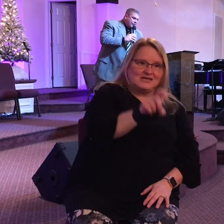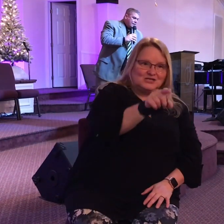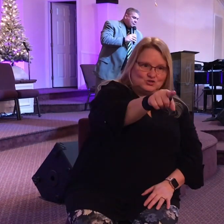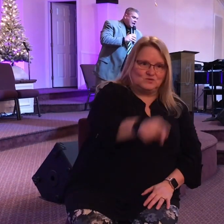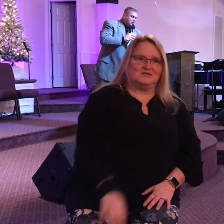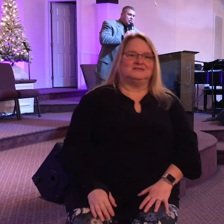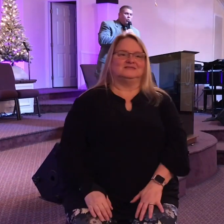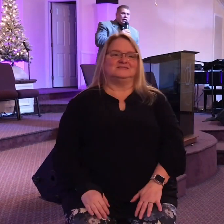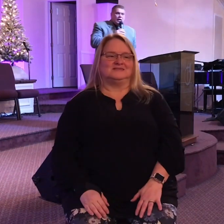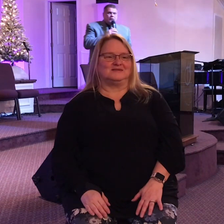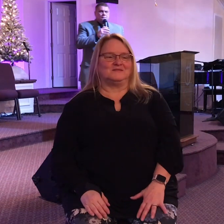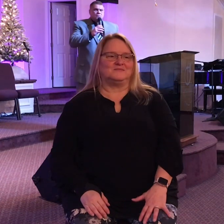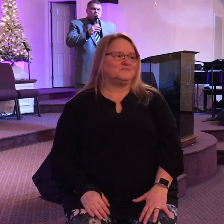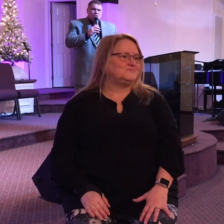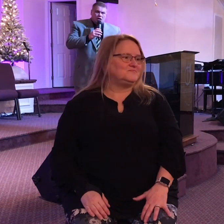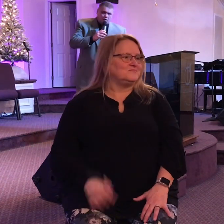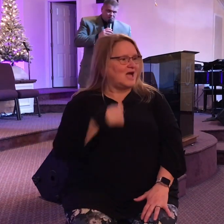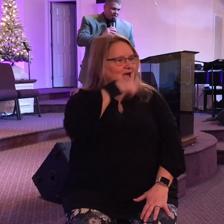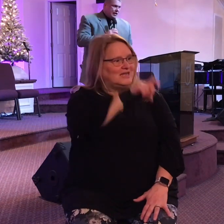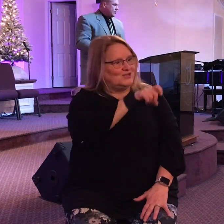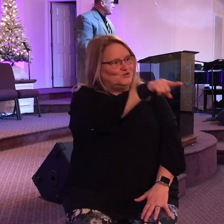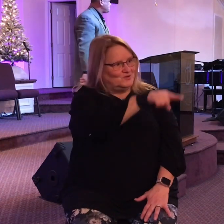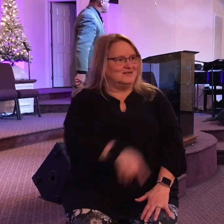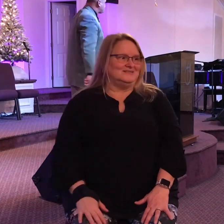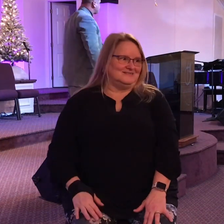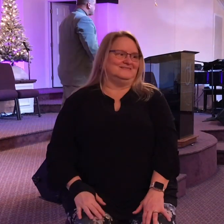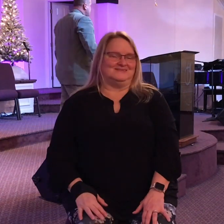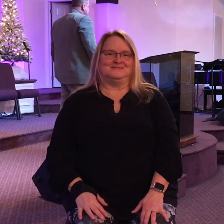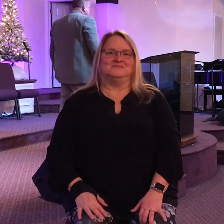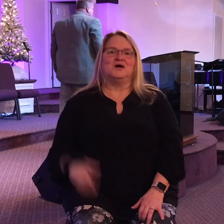grow together so we can serve together.